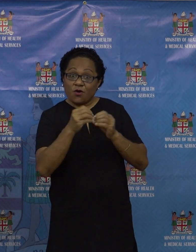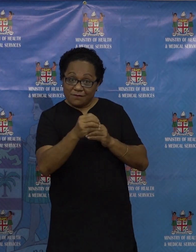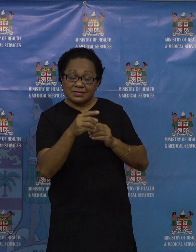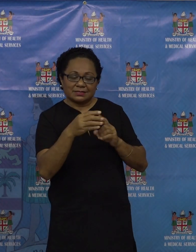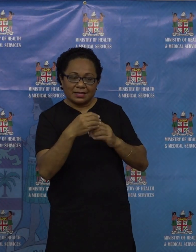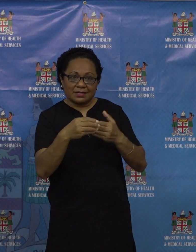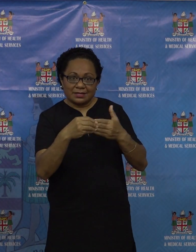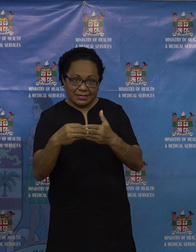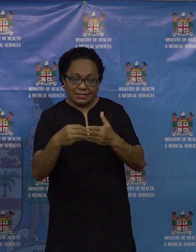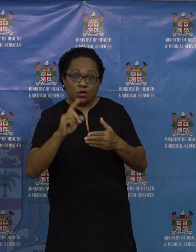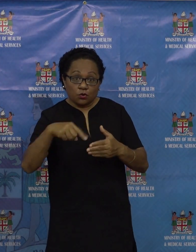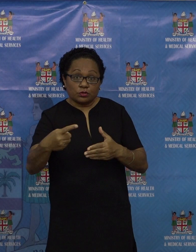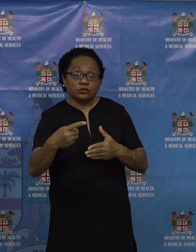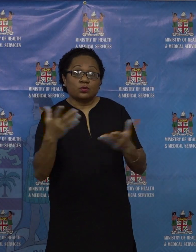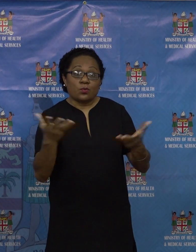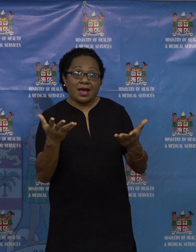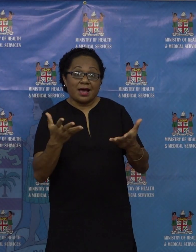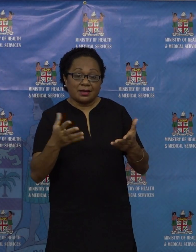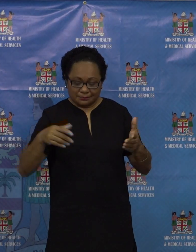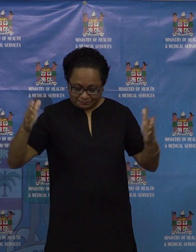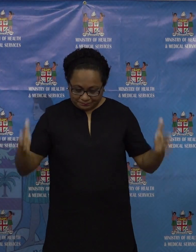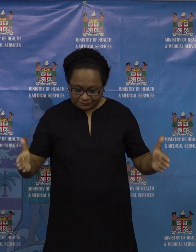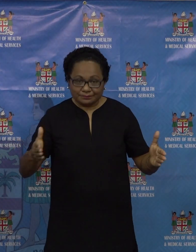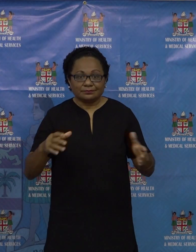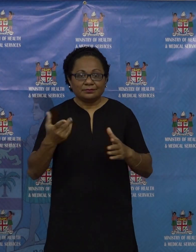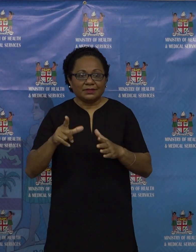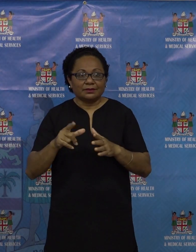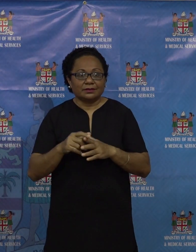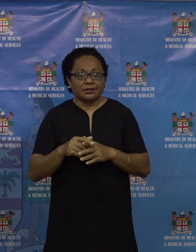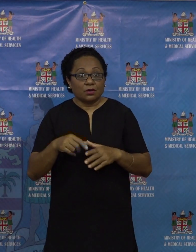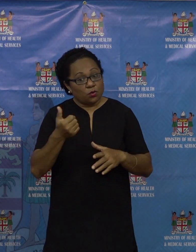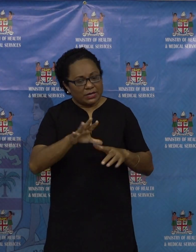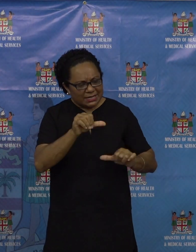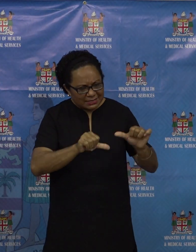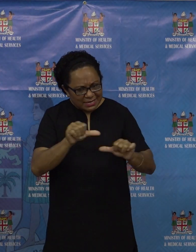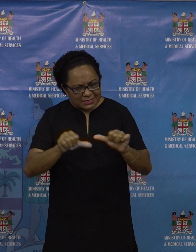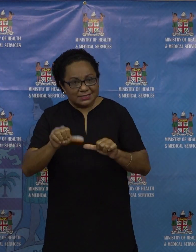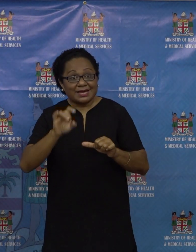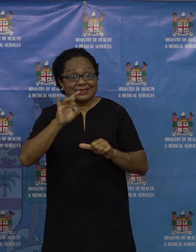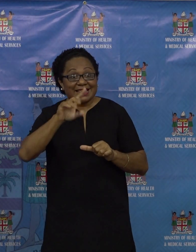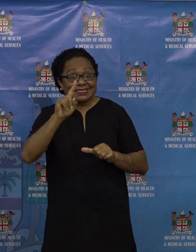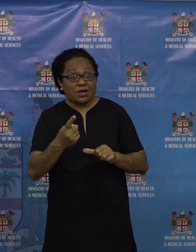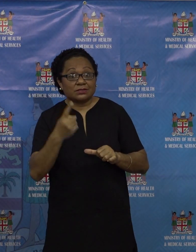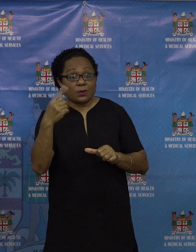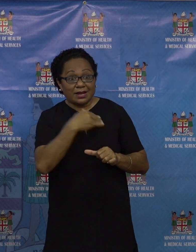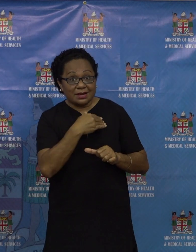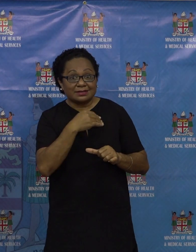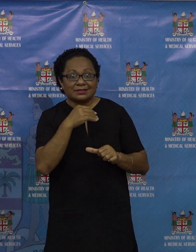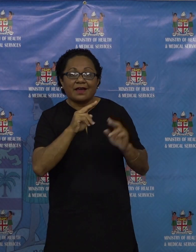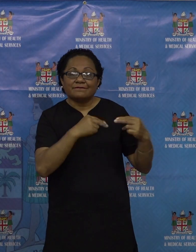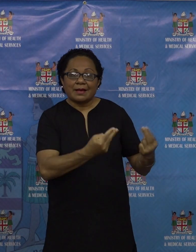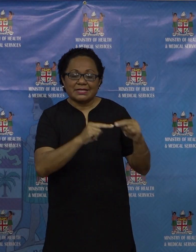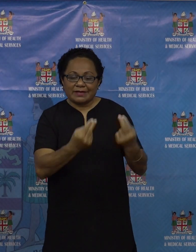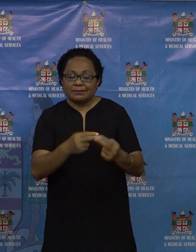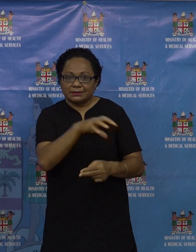continues in the Central and the Western Division. They've assessed more than 10,100 households in the Central Division